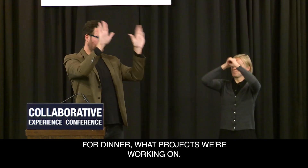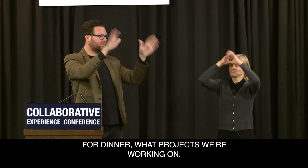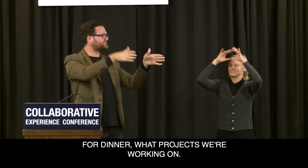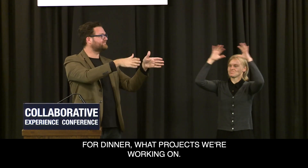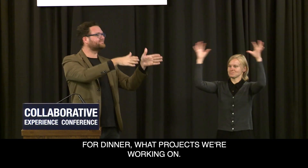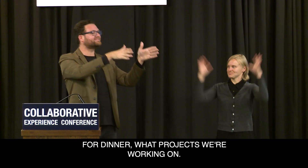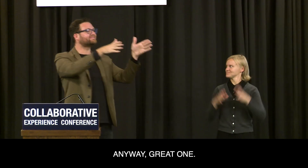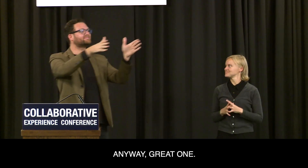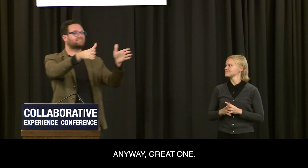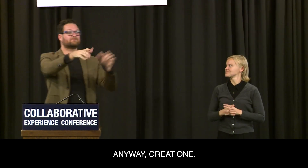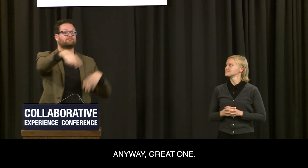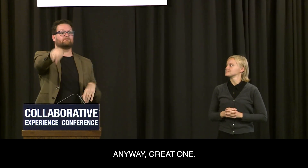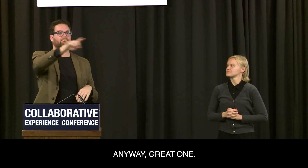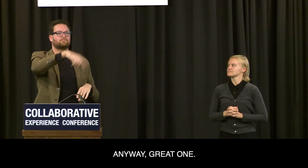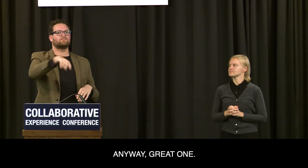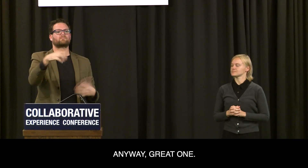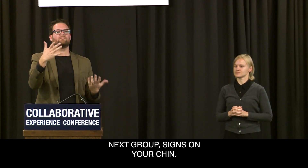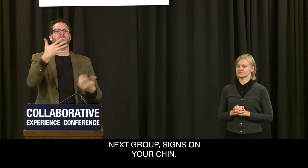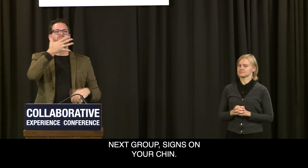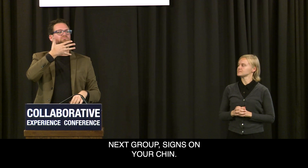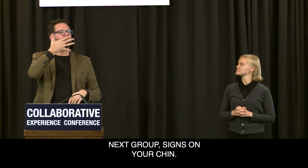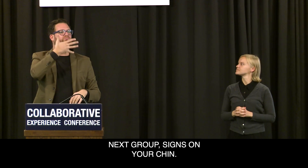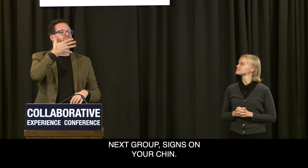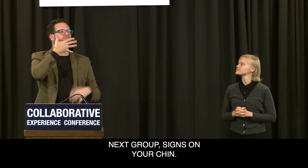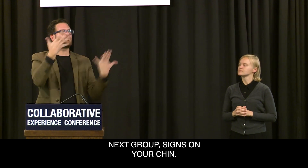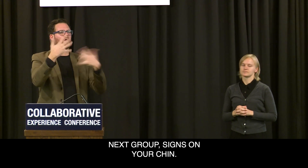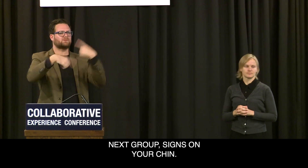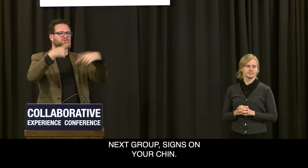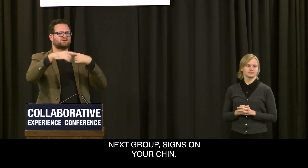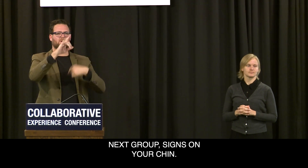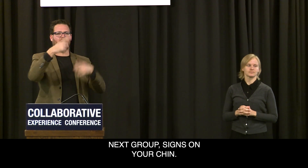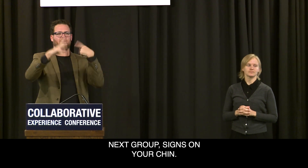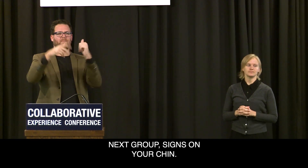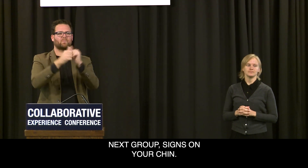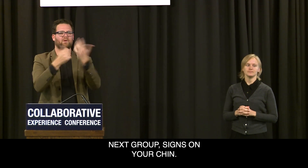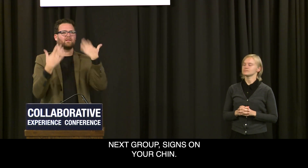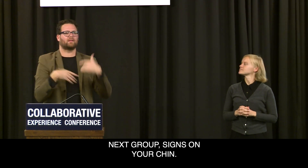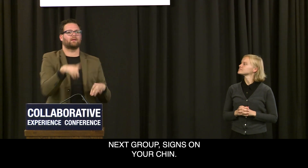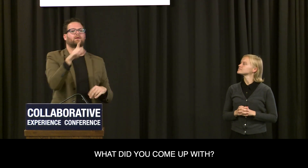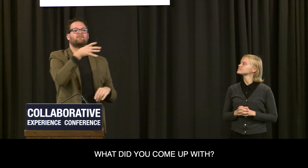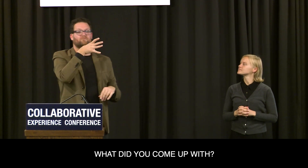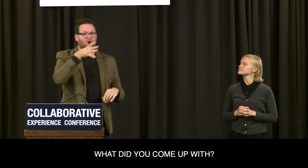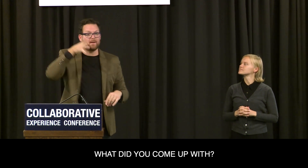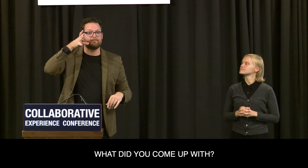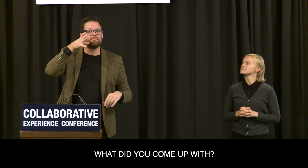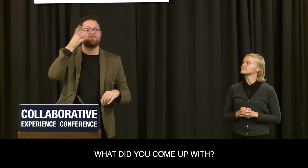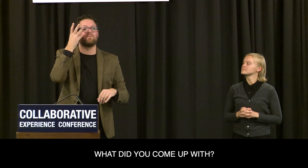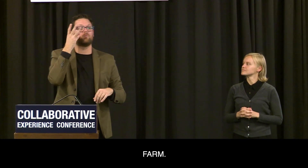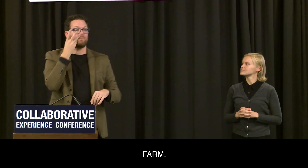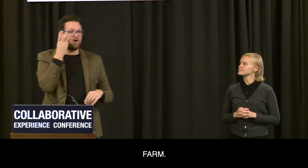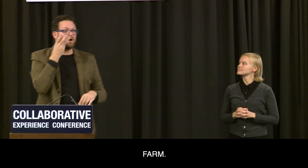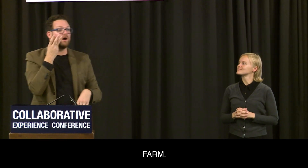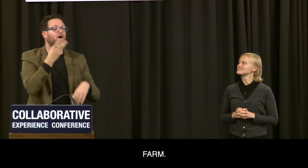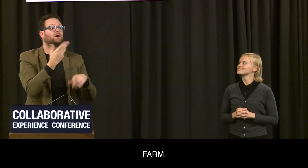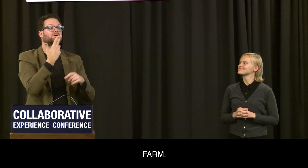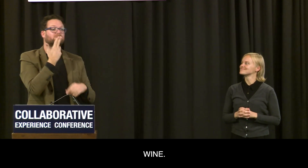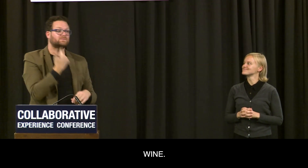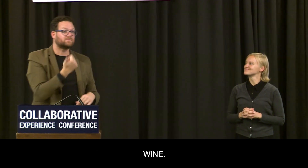projects we're working on. Anyway, so great one. Next group, signs on your chin. What'd you come up with? Farm,